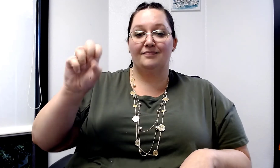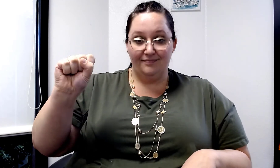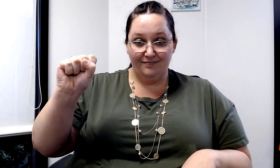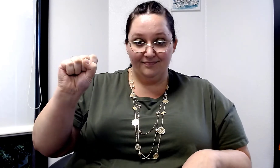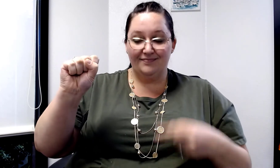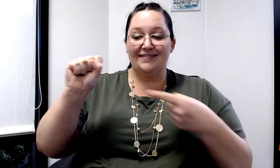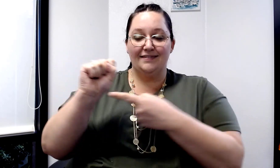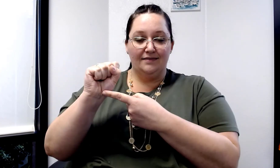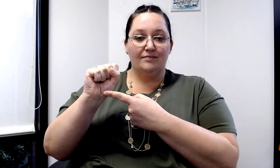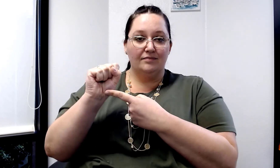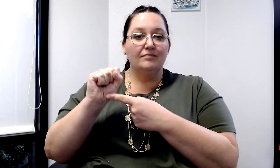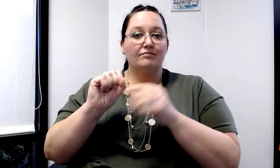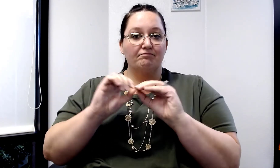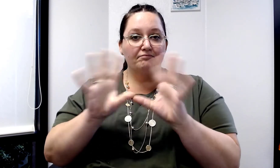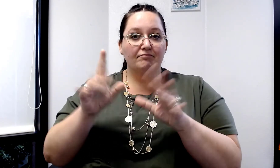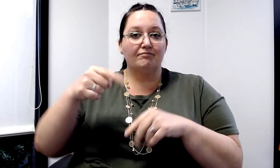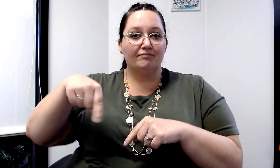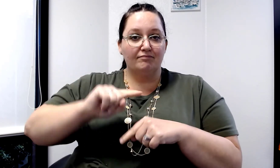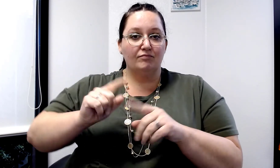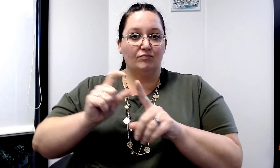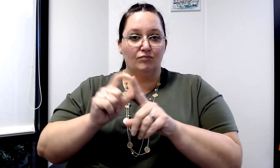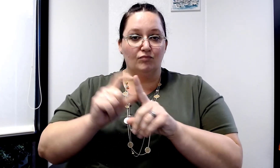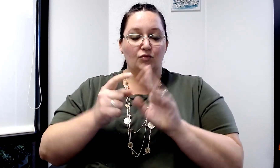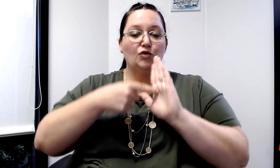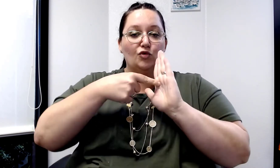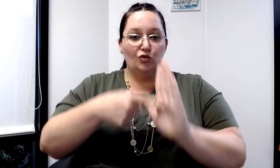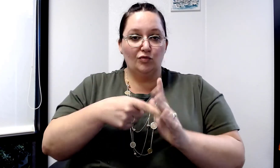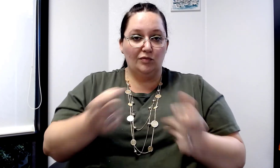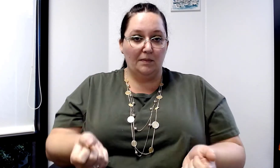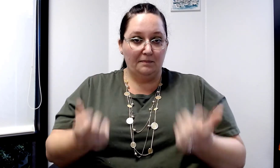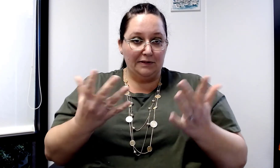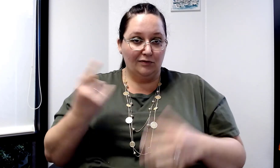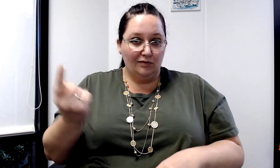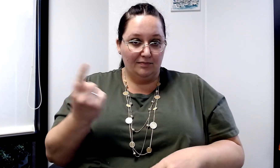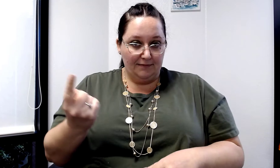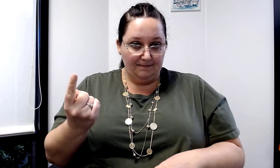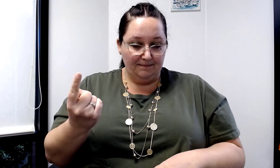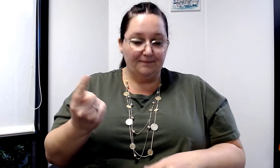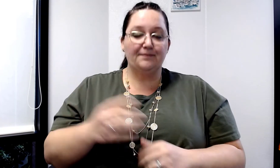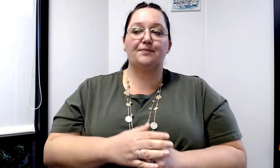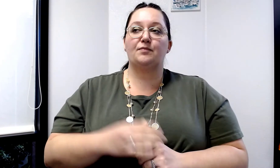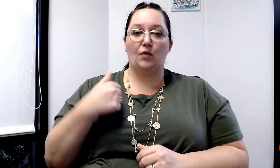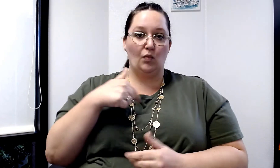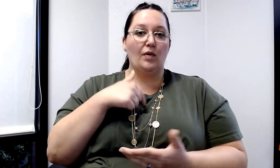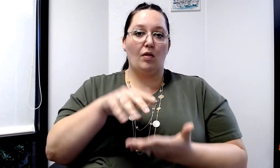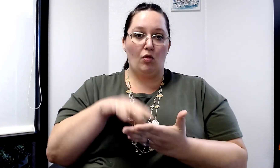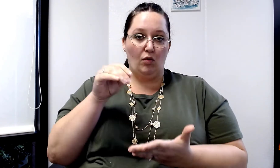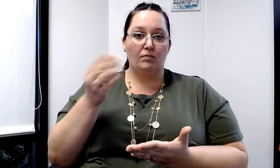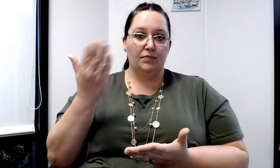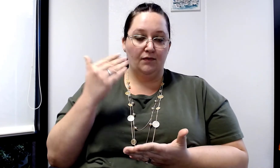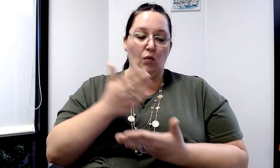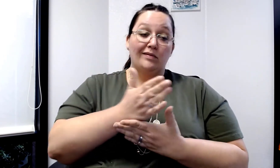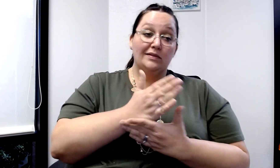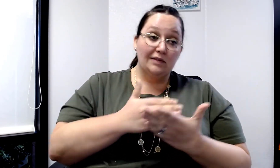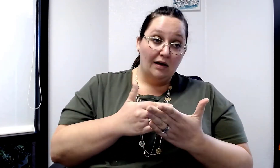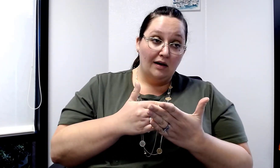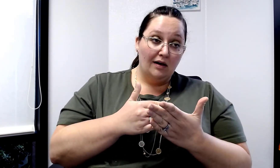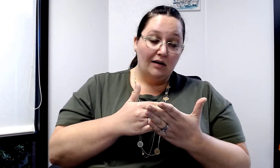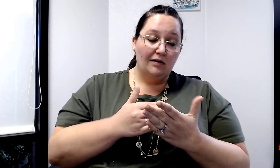For our section on quantifiers, you've learned some already. You know the quantifiers obviously show how much of something, a